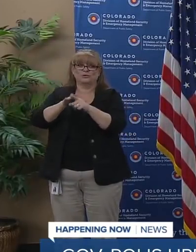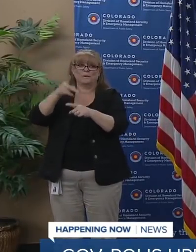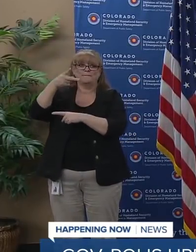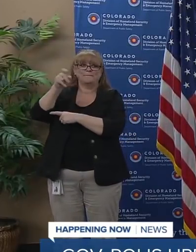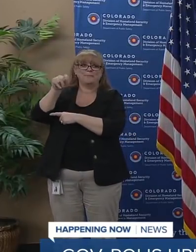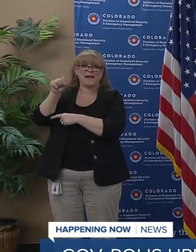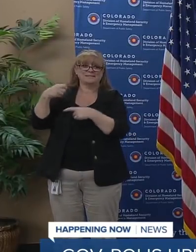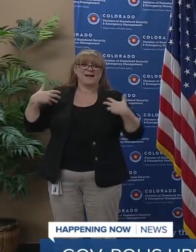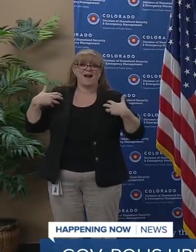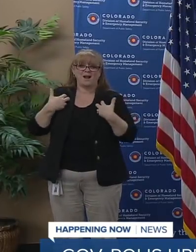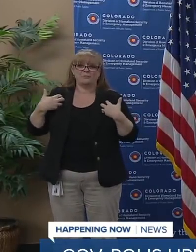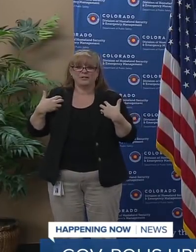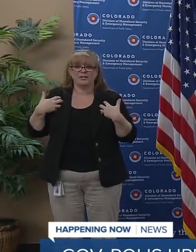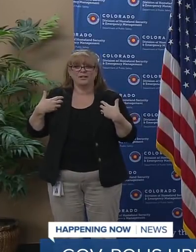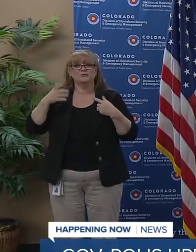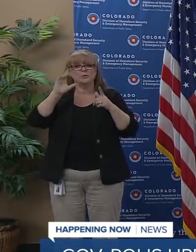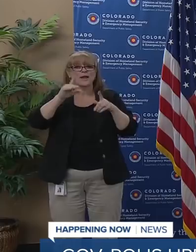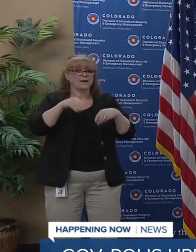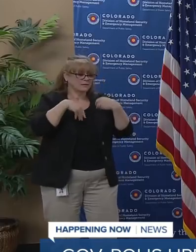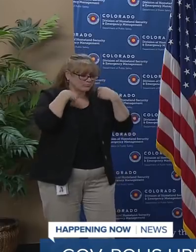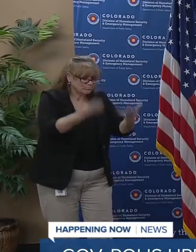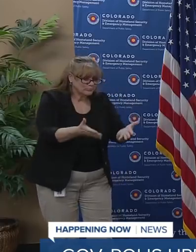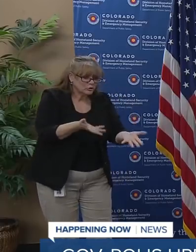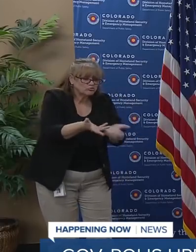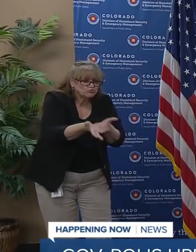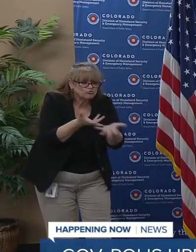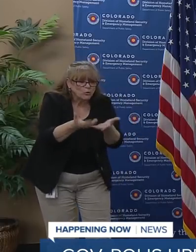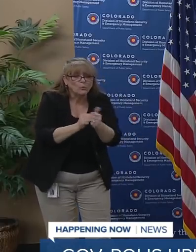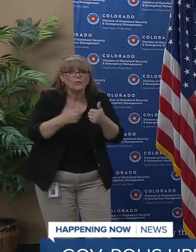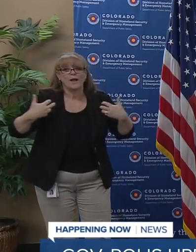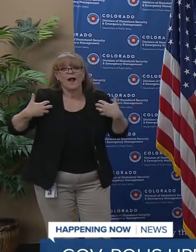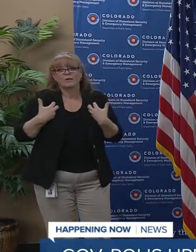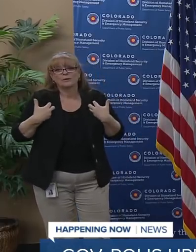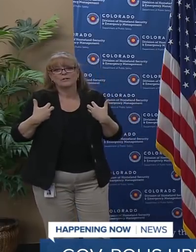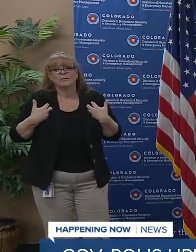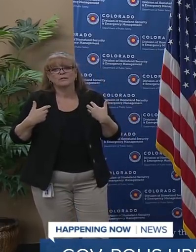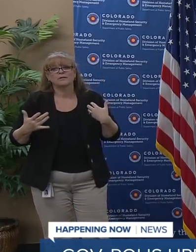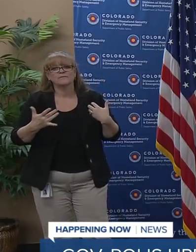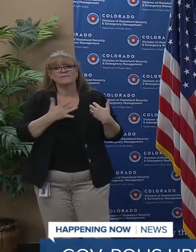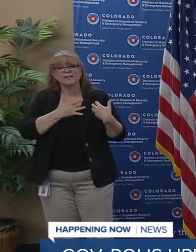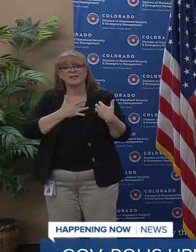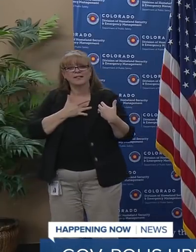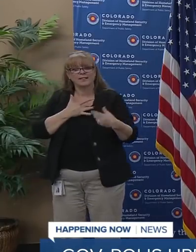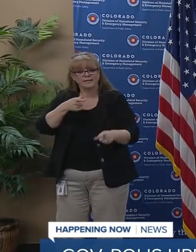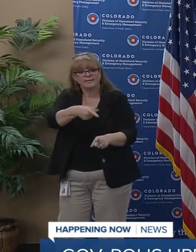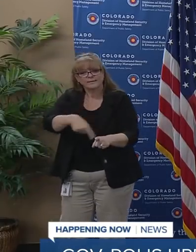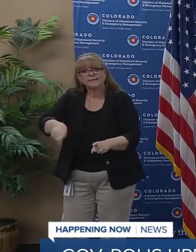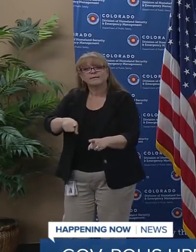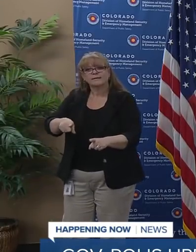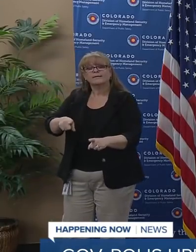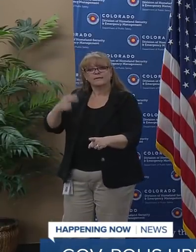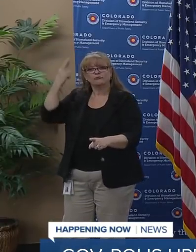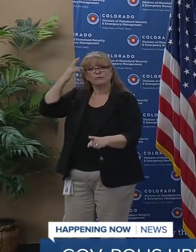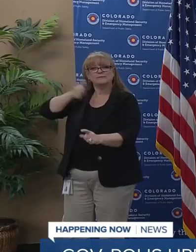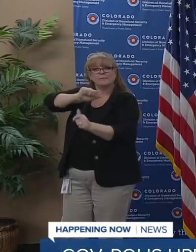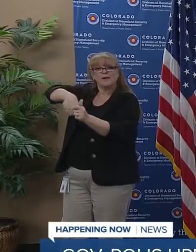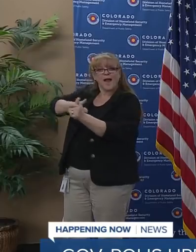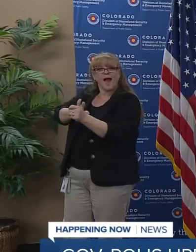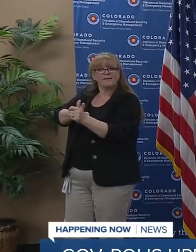already have. It's really taking care of others that helps give us a sense of purpose when many of us feel helpless. And for these reasons,